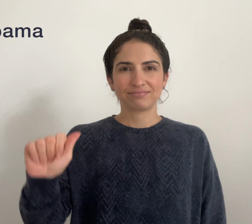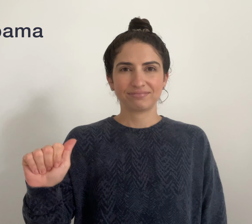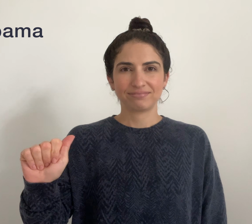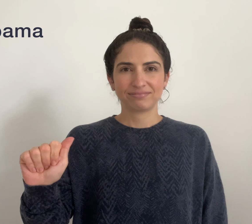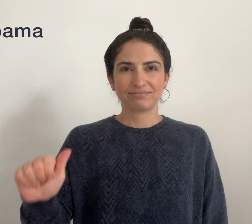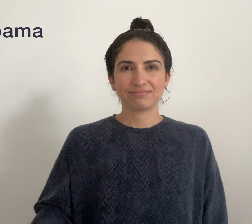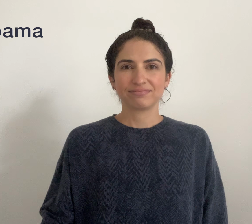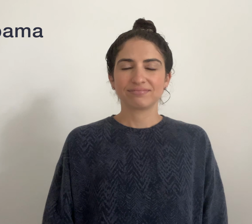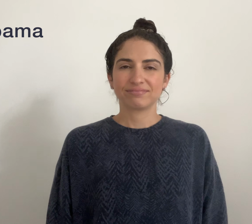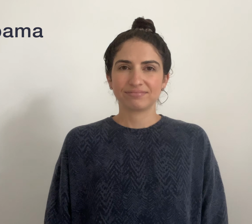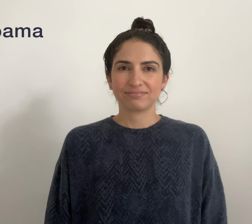Alabama.